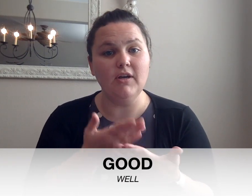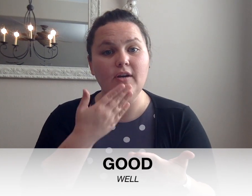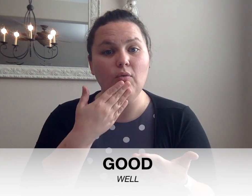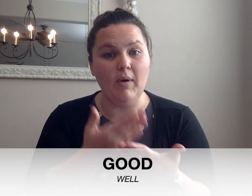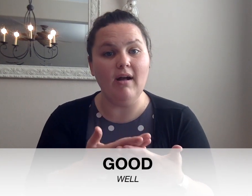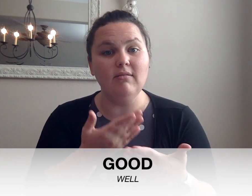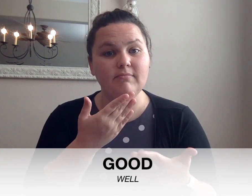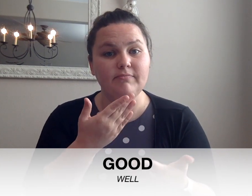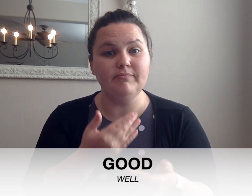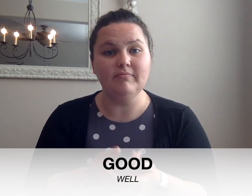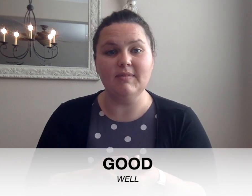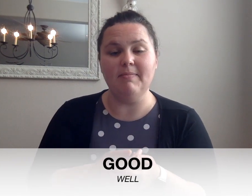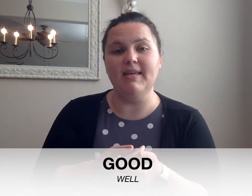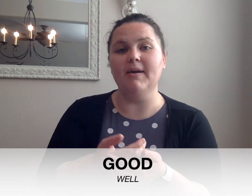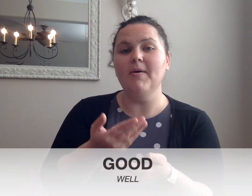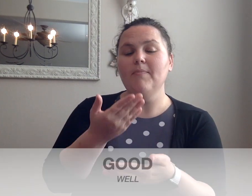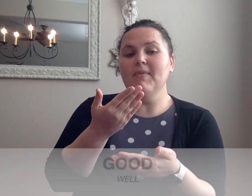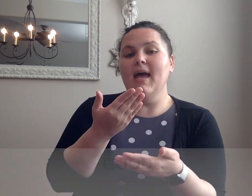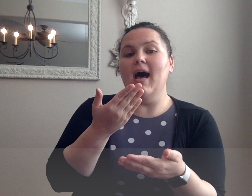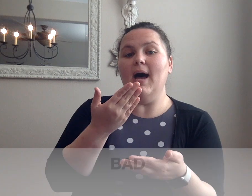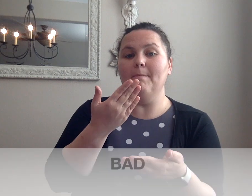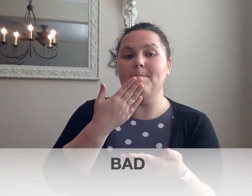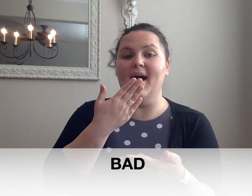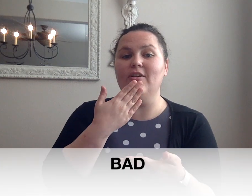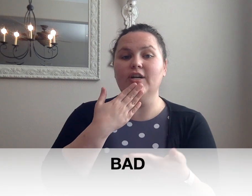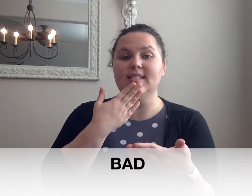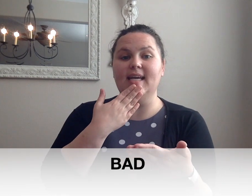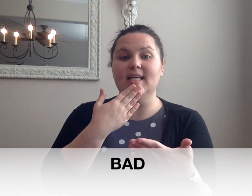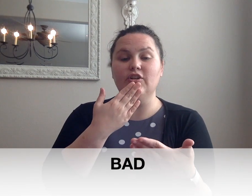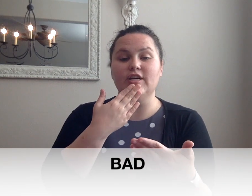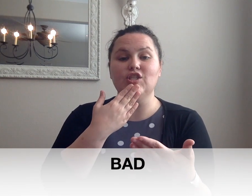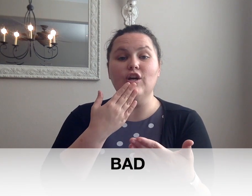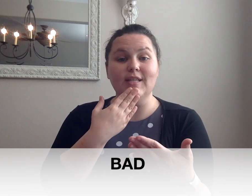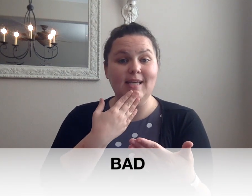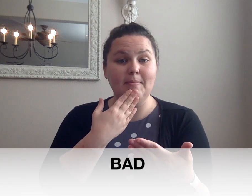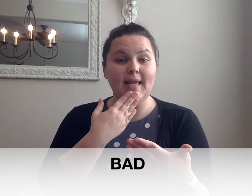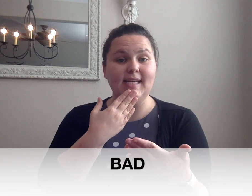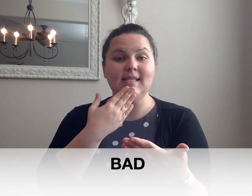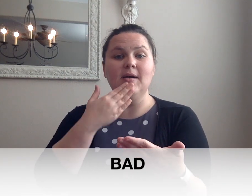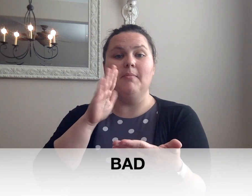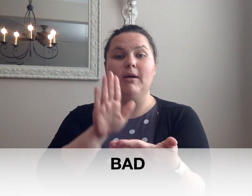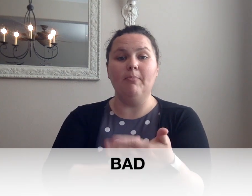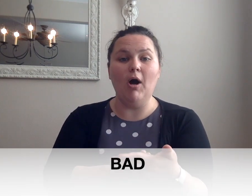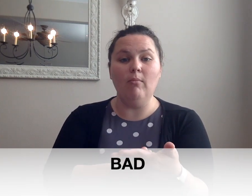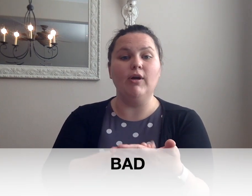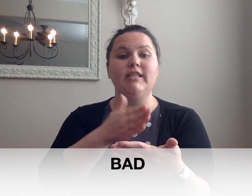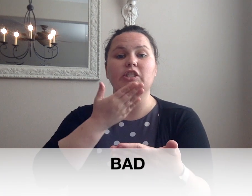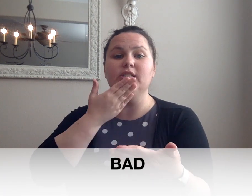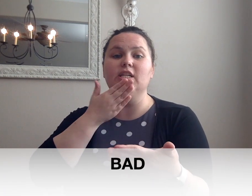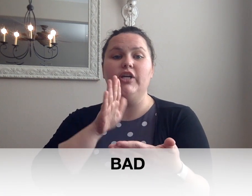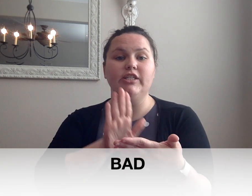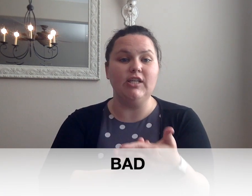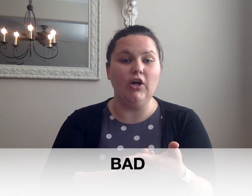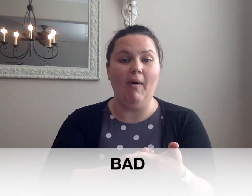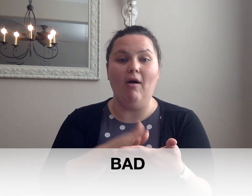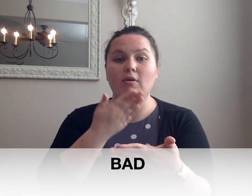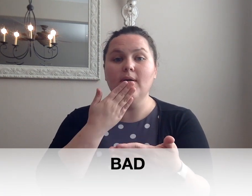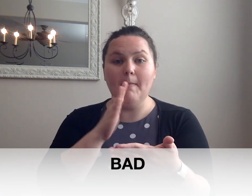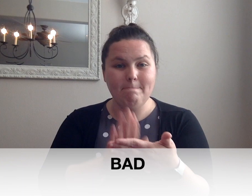Good, well, type of thing. Bad, you're going to start in the same place, but your palm orientation is going to change. It's going to go out.